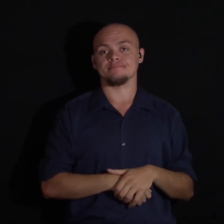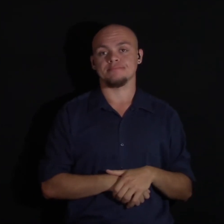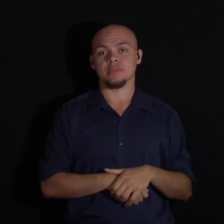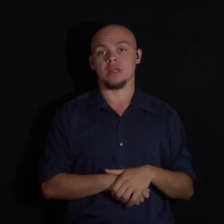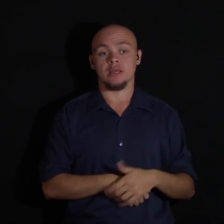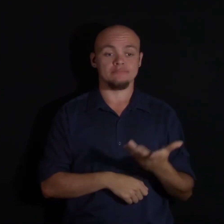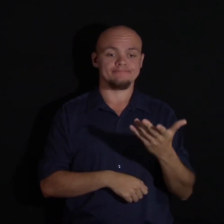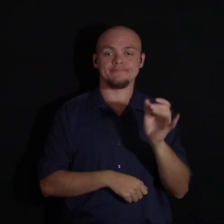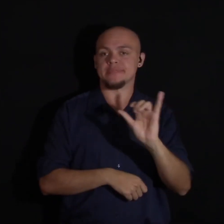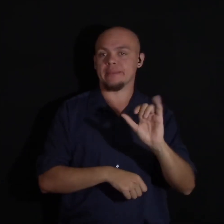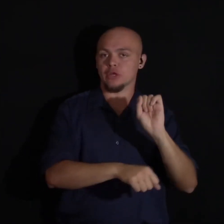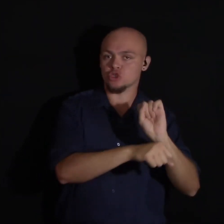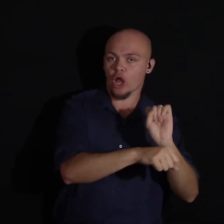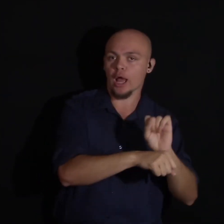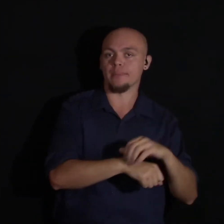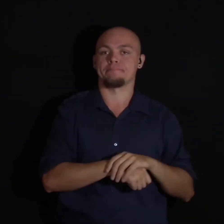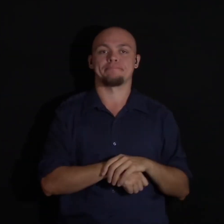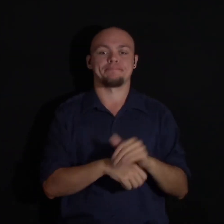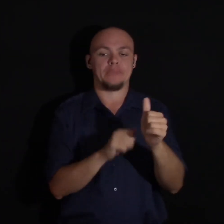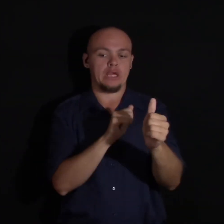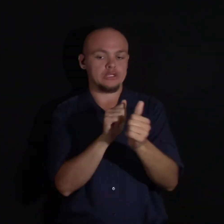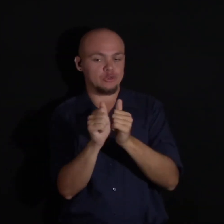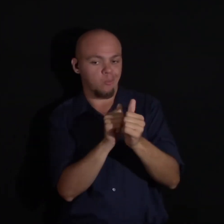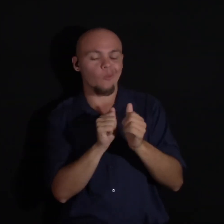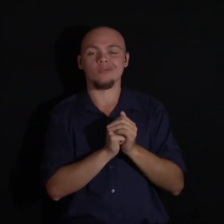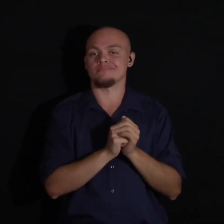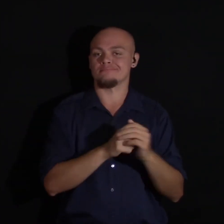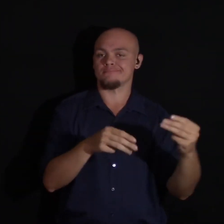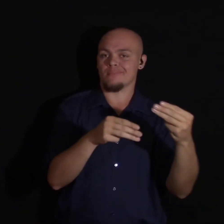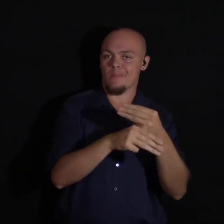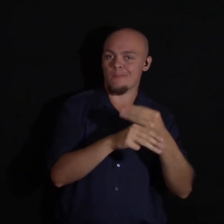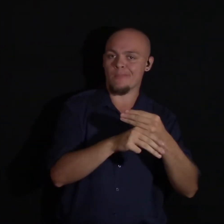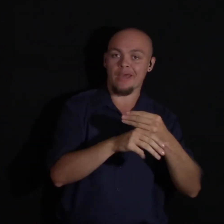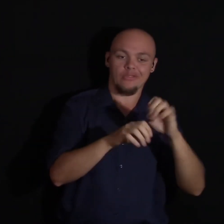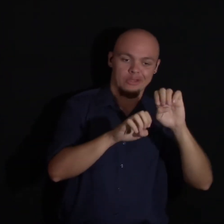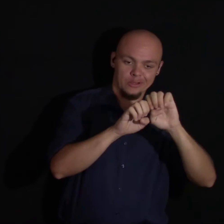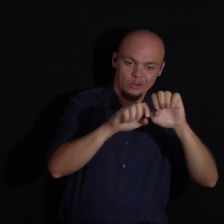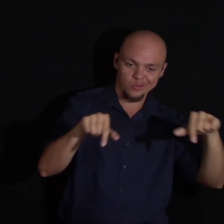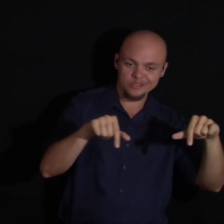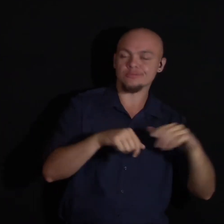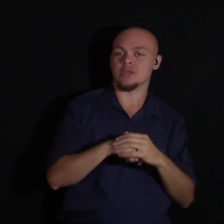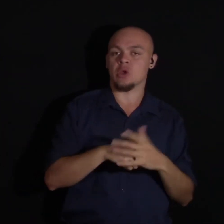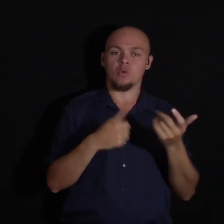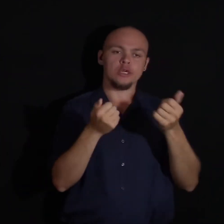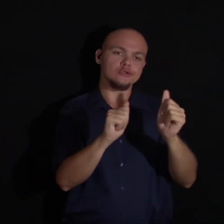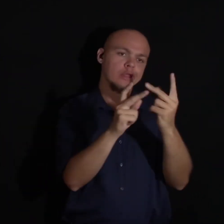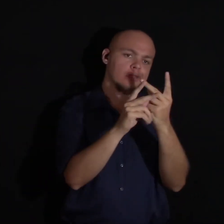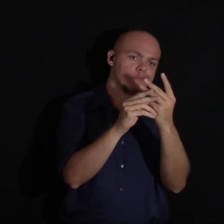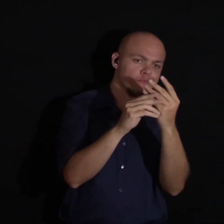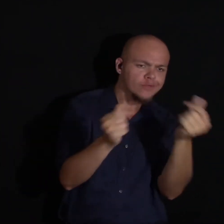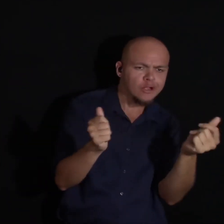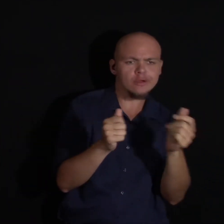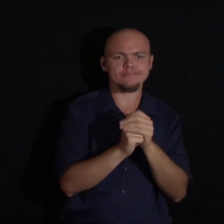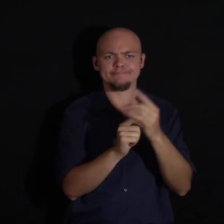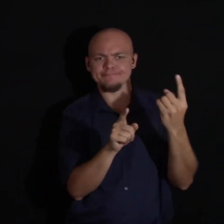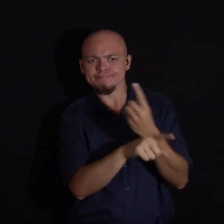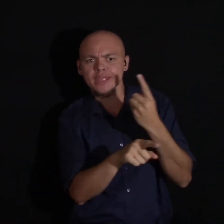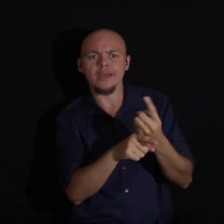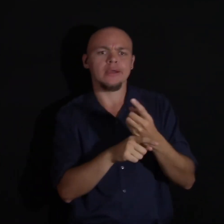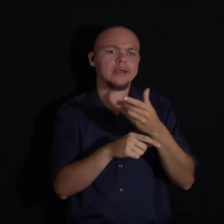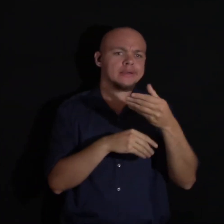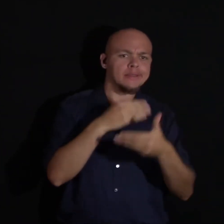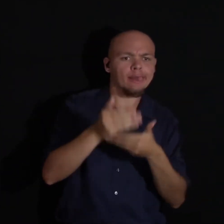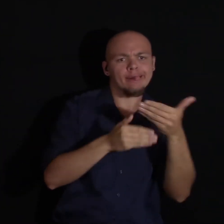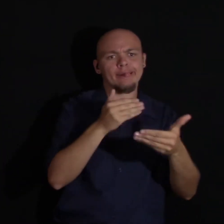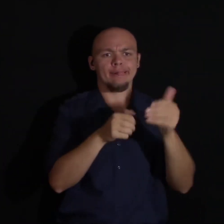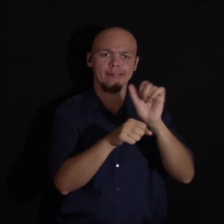a sport, or a math equation. We try to figure it out, get it right, go through the motions, do